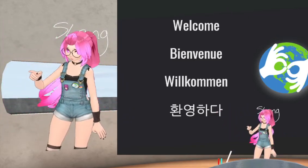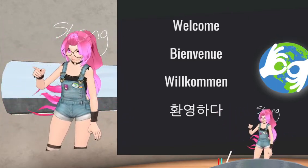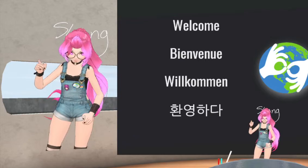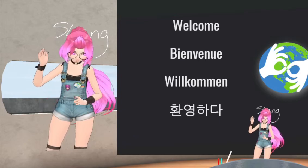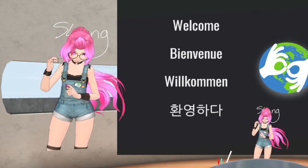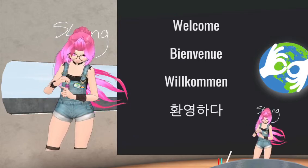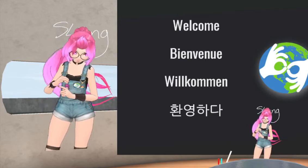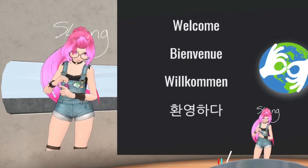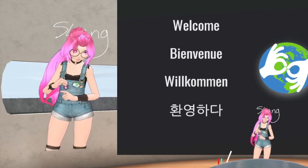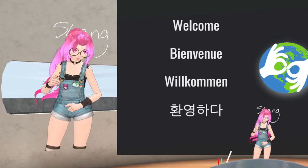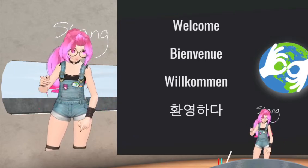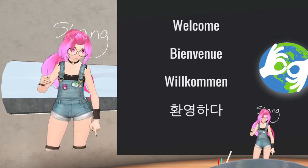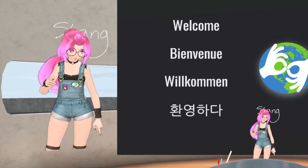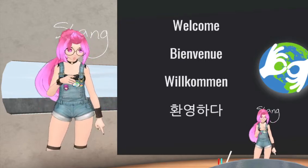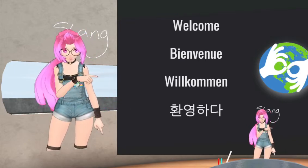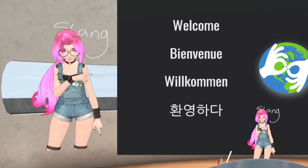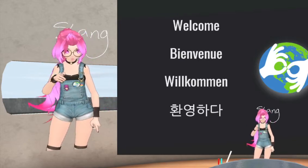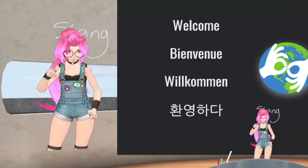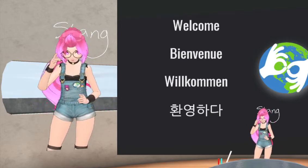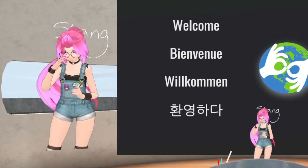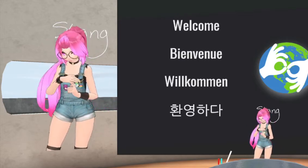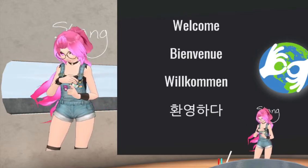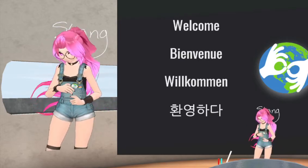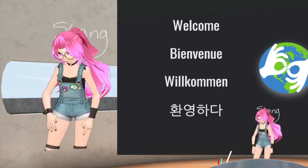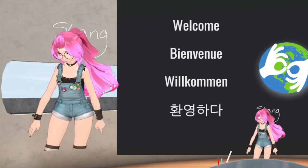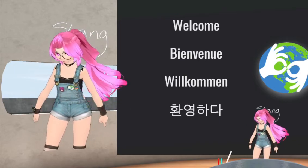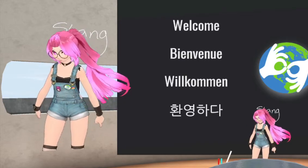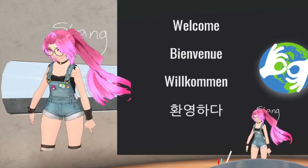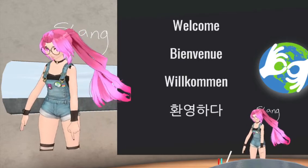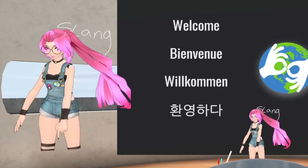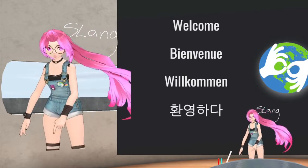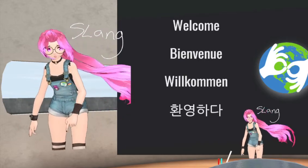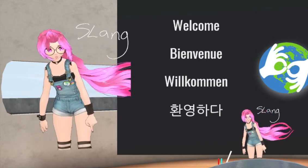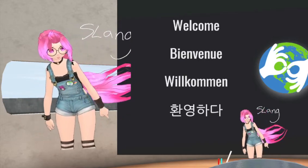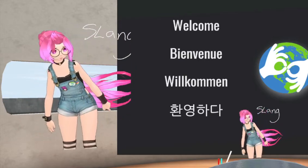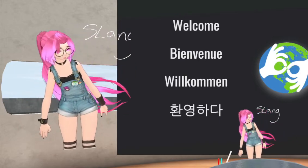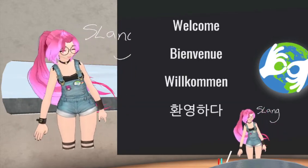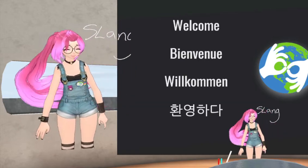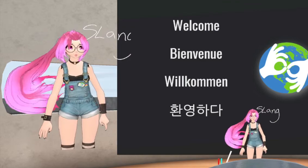Oh, no, no, no. Nothing to do with actual Listen. numbers.